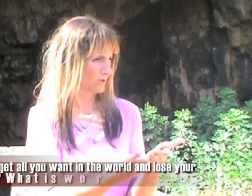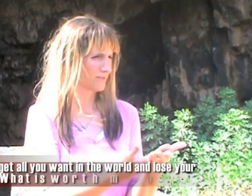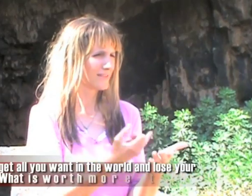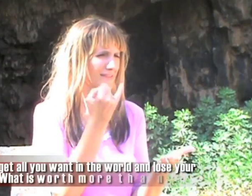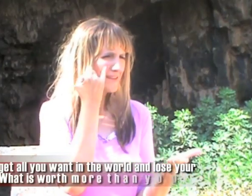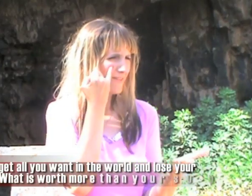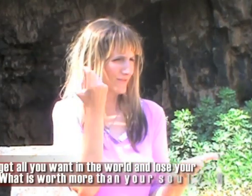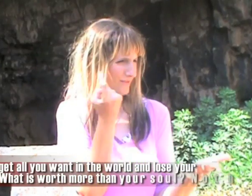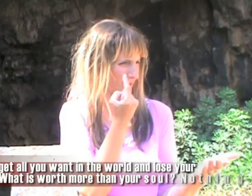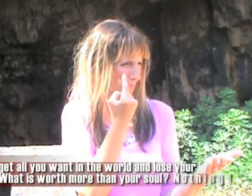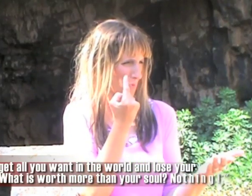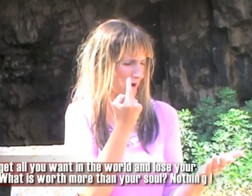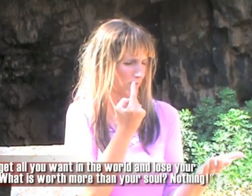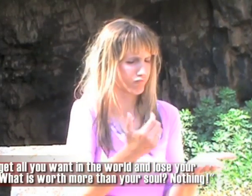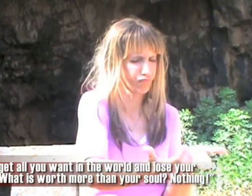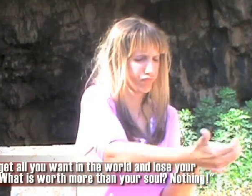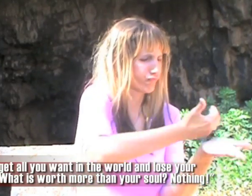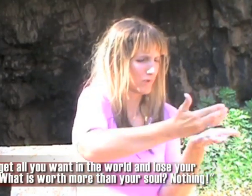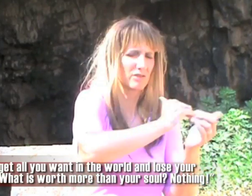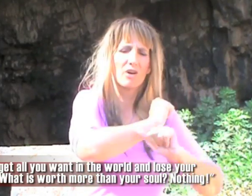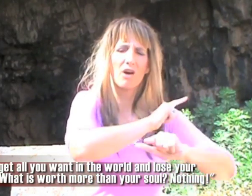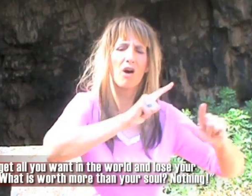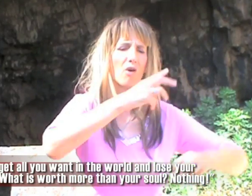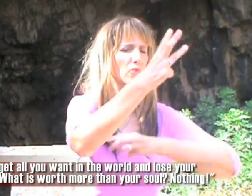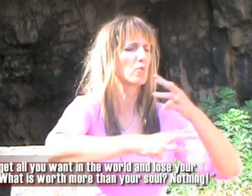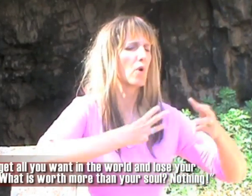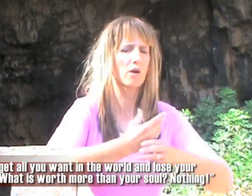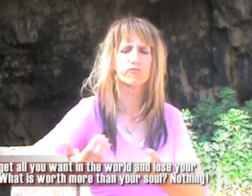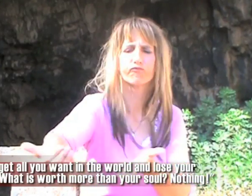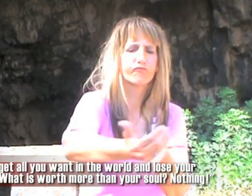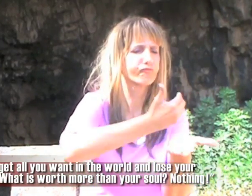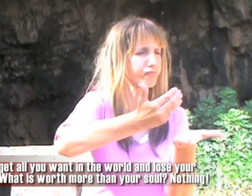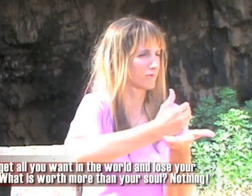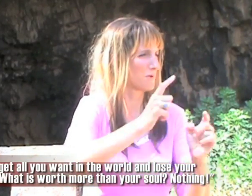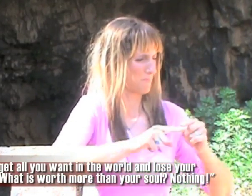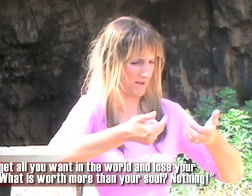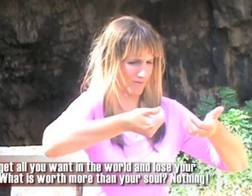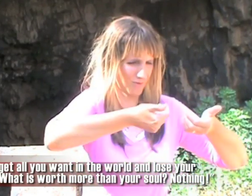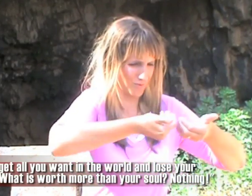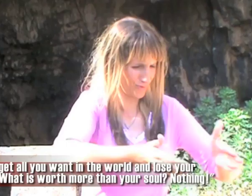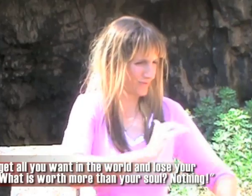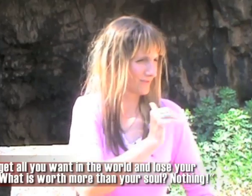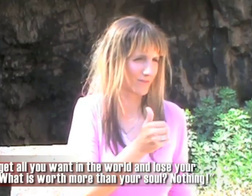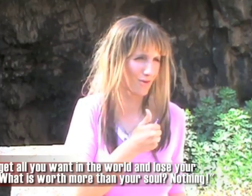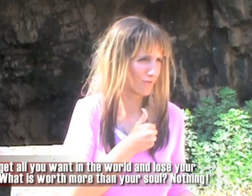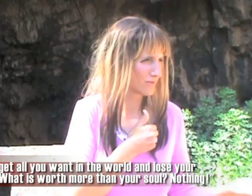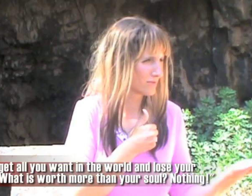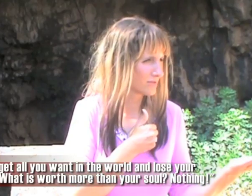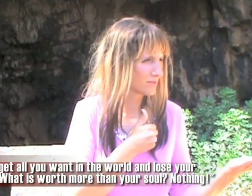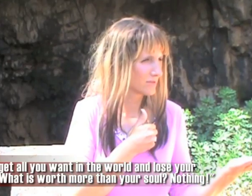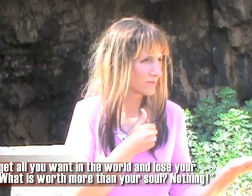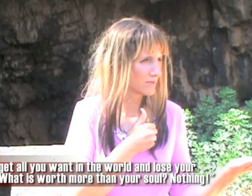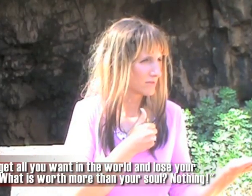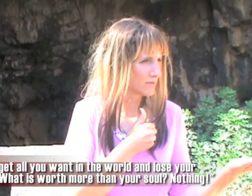What good will it be for someone to gain the whole world, yet forfeit their soul?